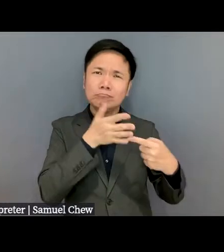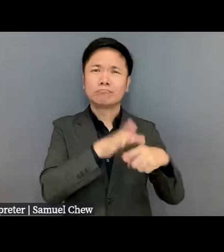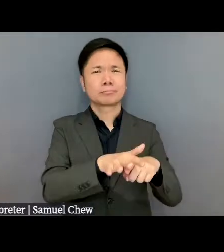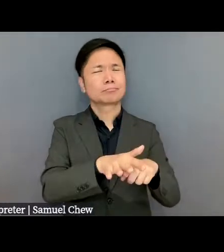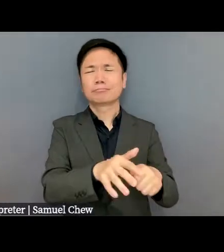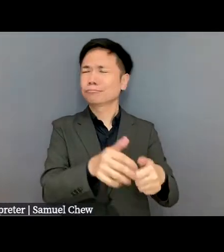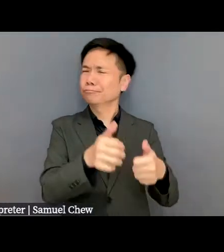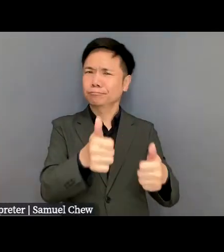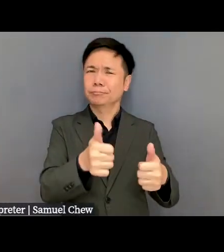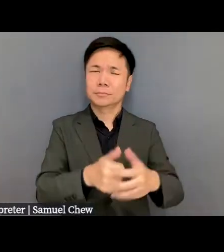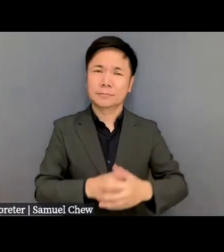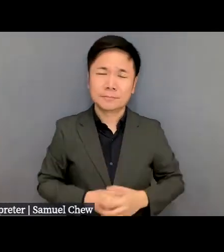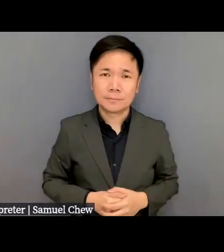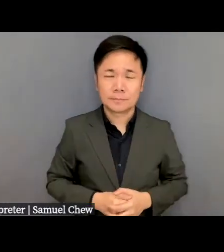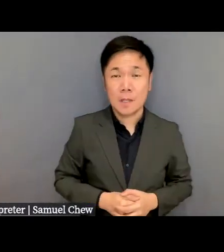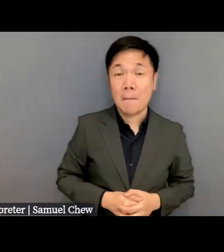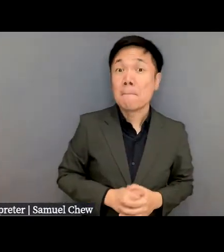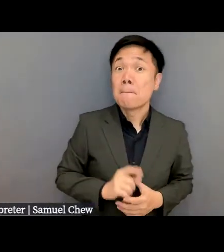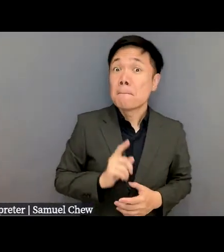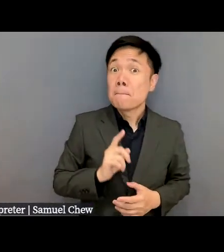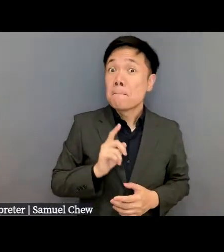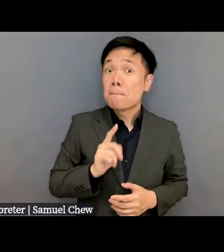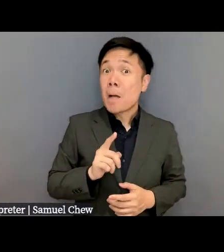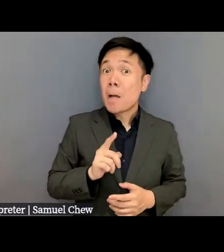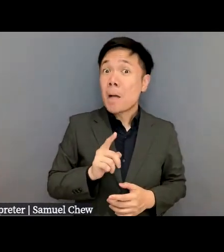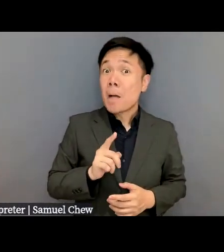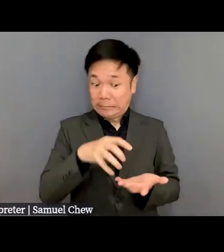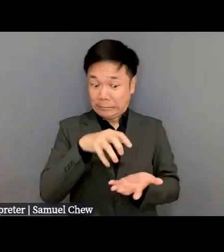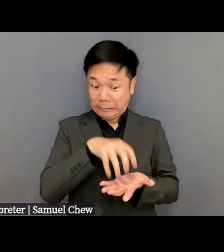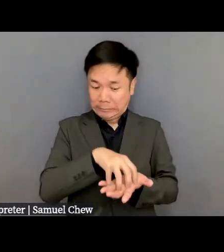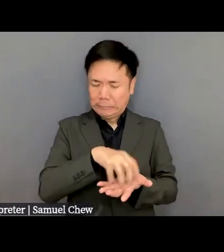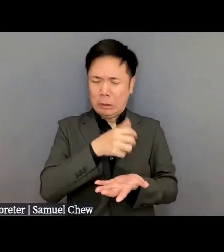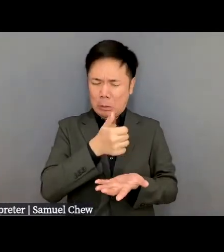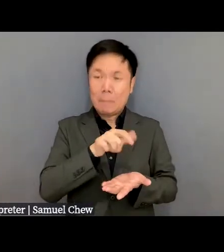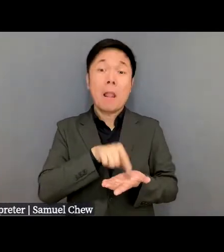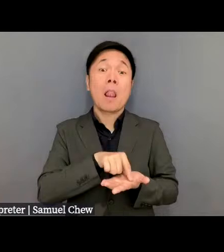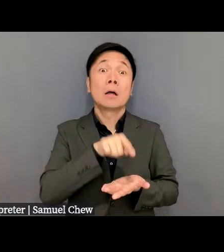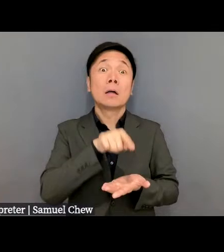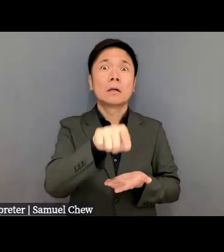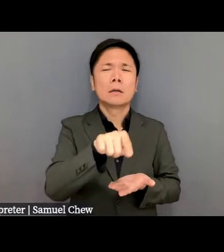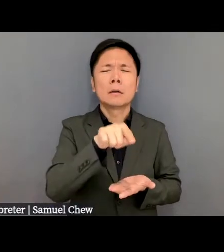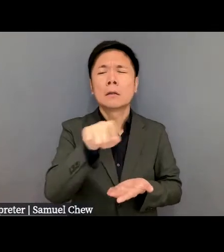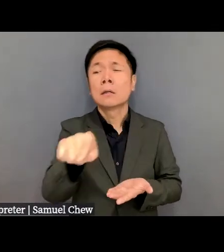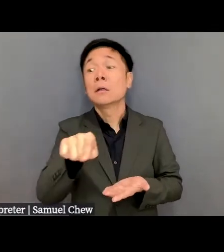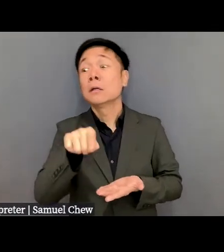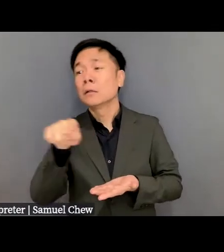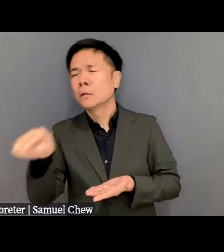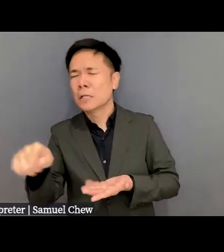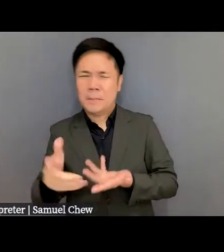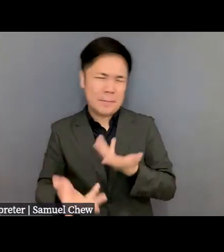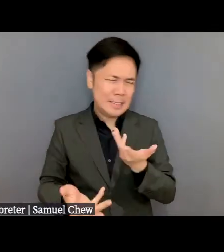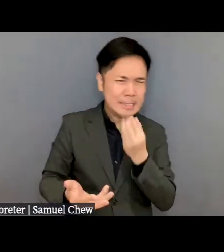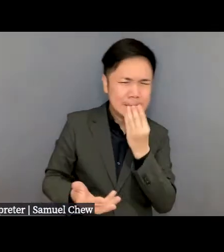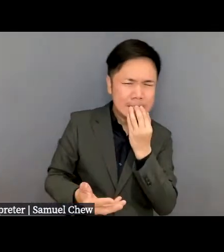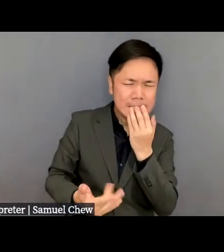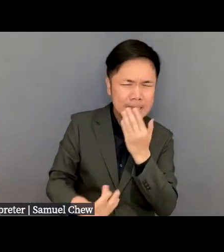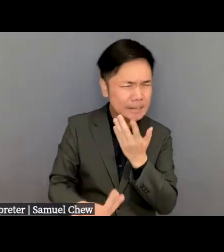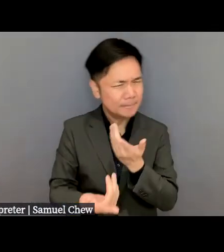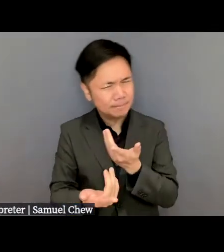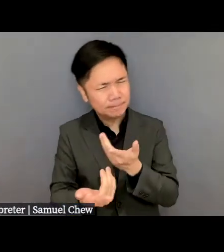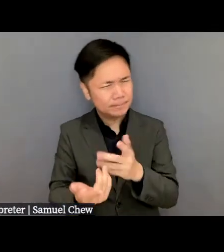course, goes outside into the rural areas, then we have, challenges when it comes to